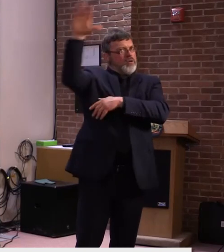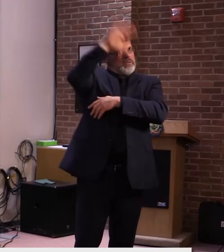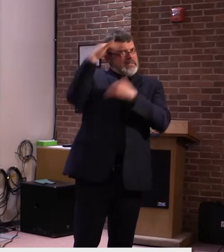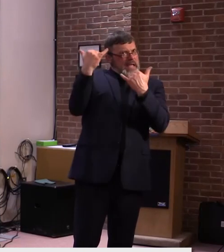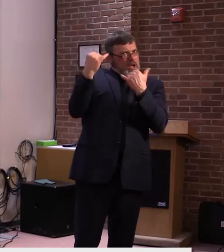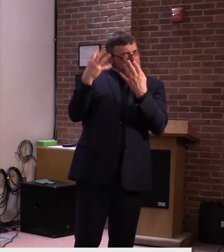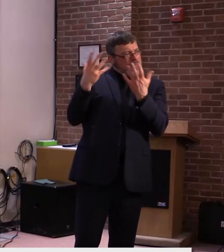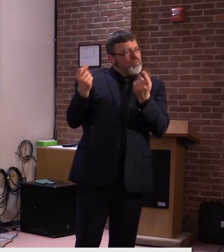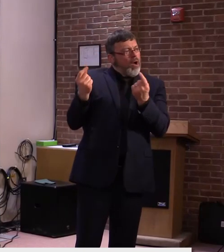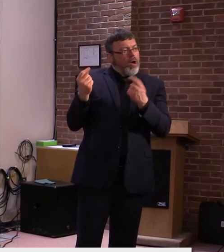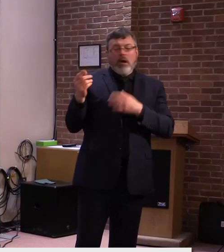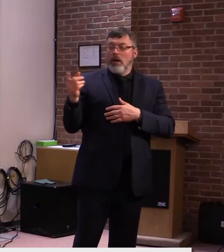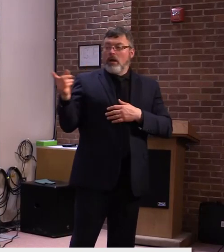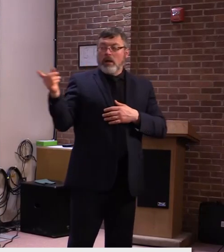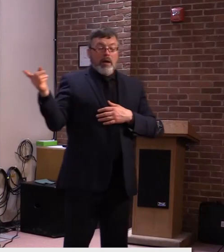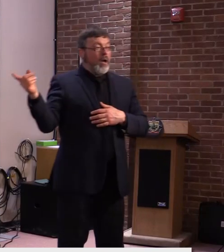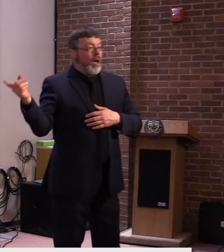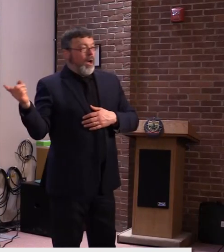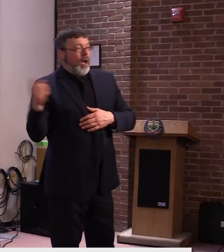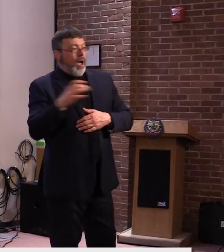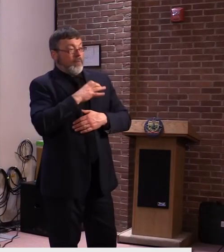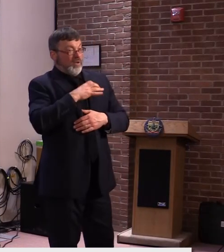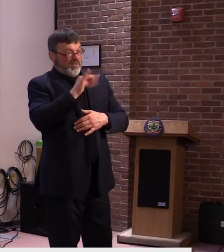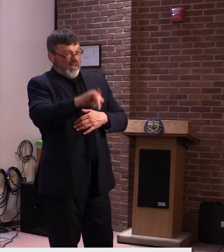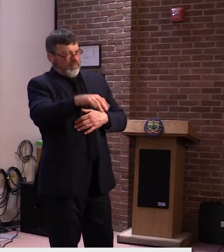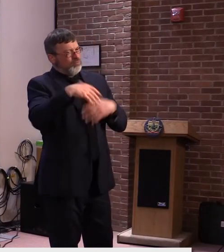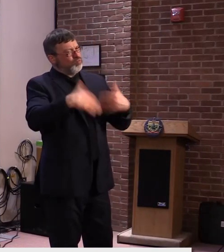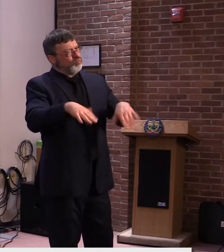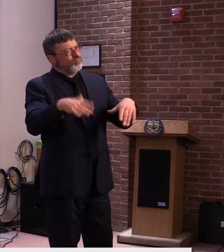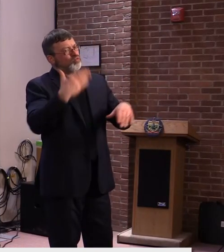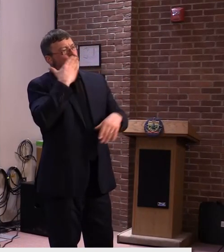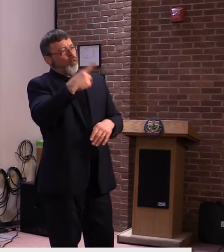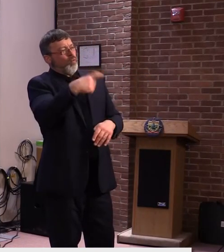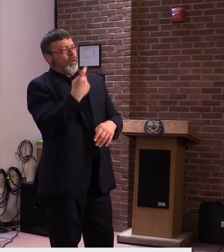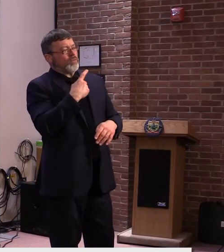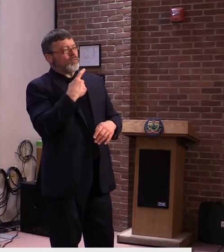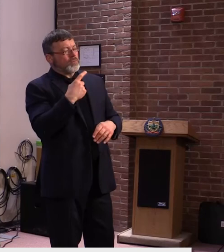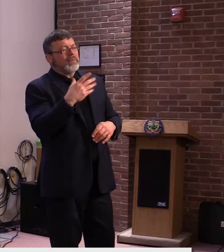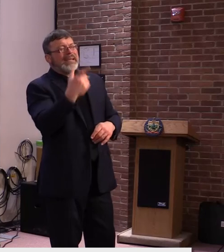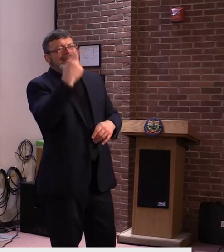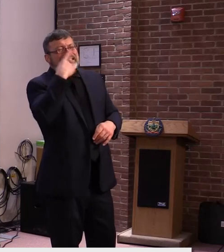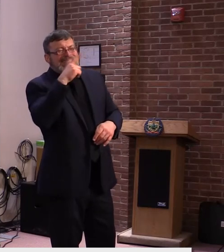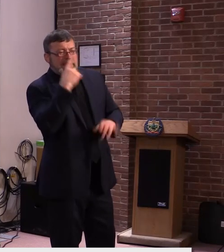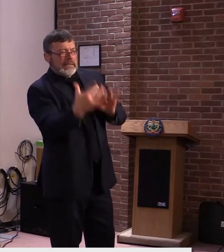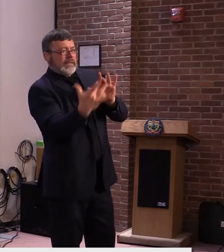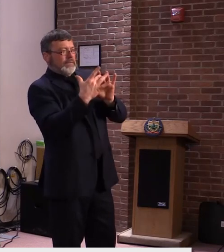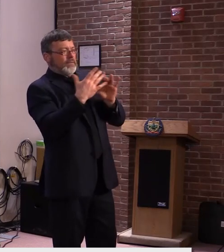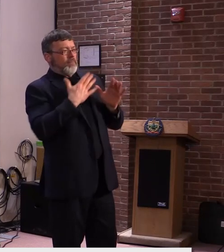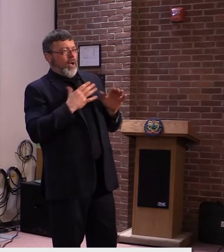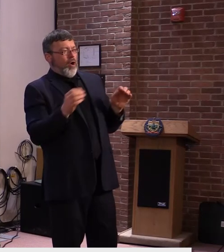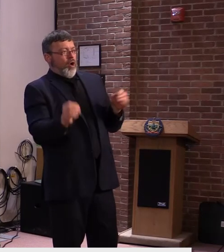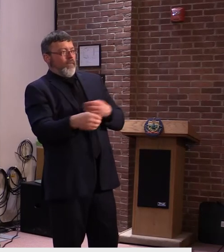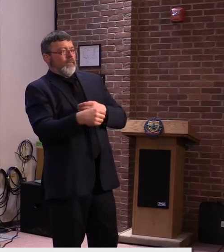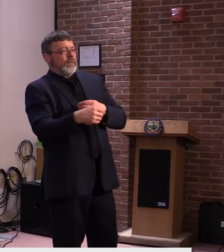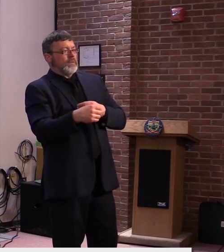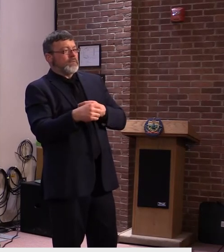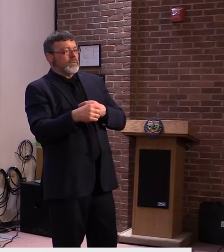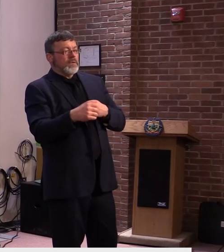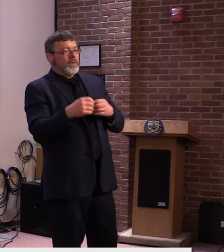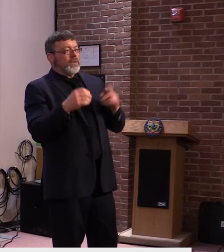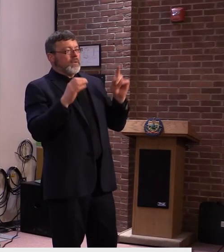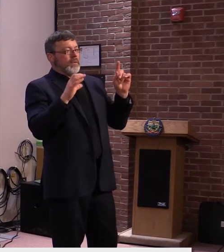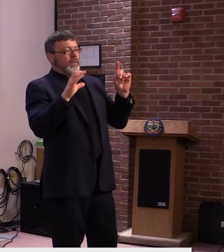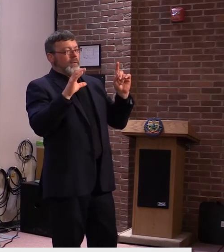good questions. Thank you. If I could ask you to contact my office, Director Clay Purvis, we can get you very precise information about